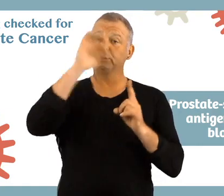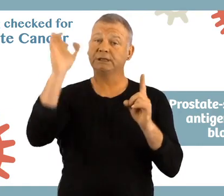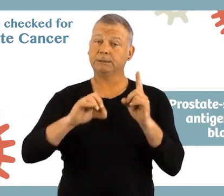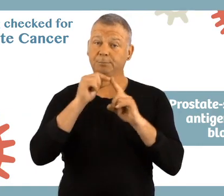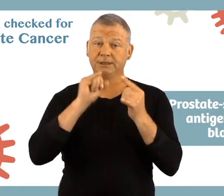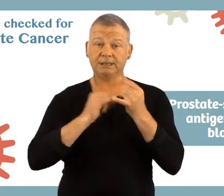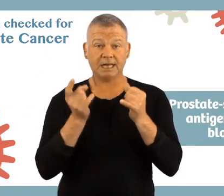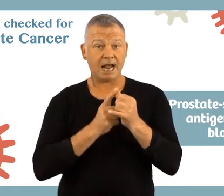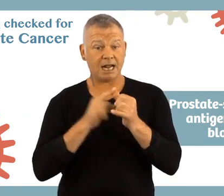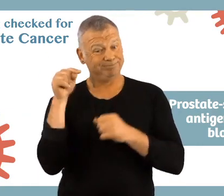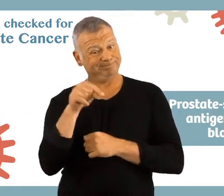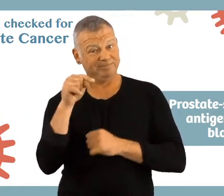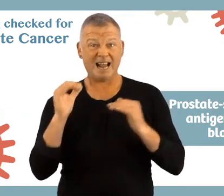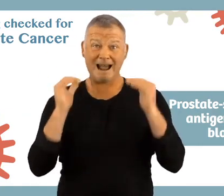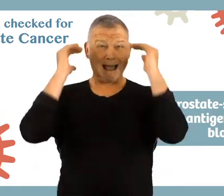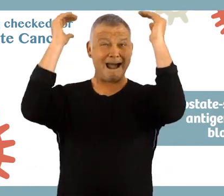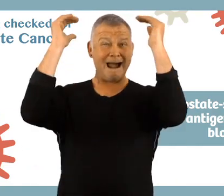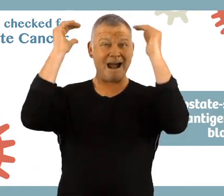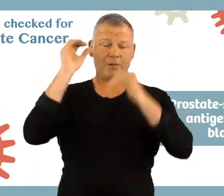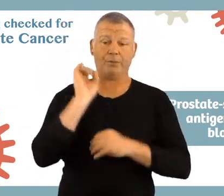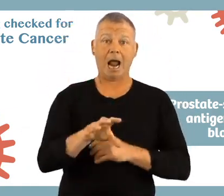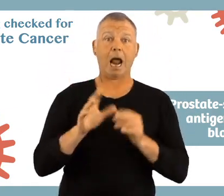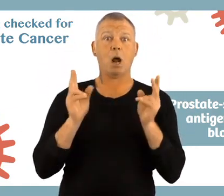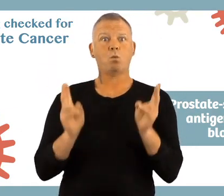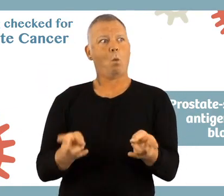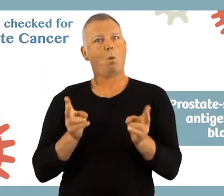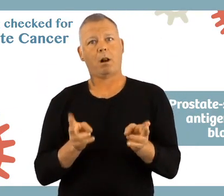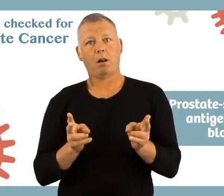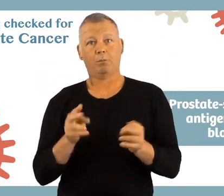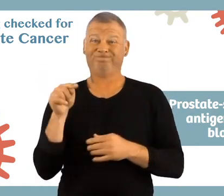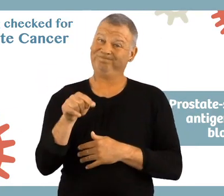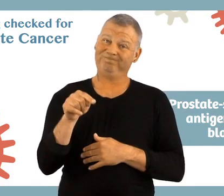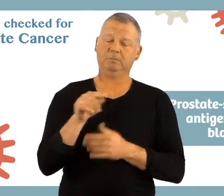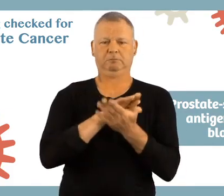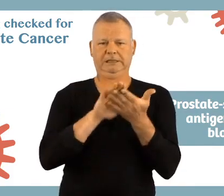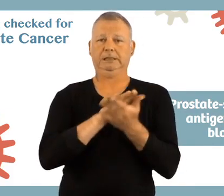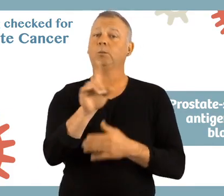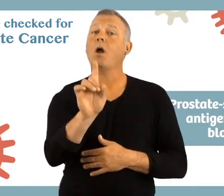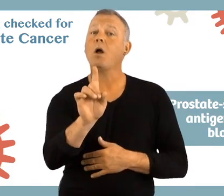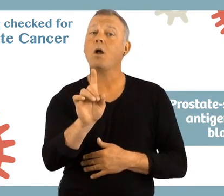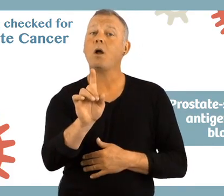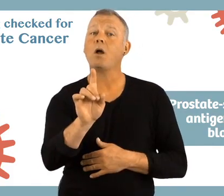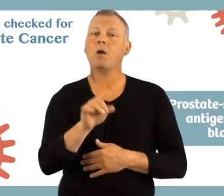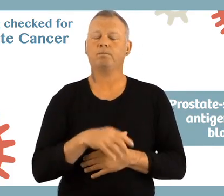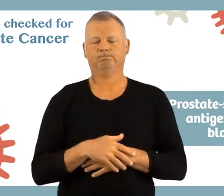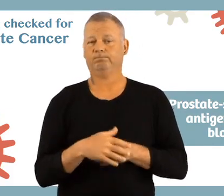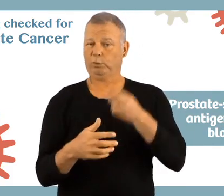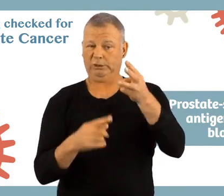Higher than normal levels of PSA can be caused by an infection of the prostate gland, by an enlarged